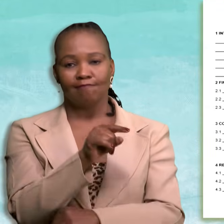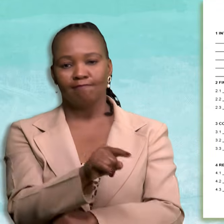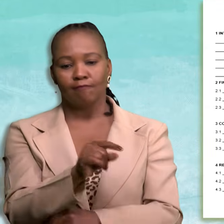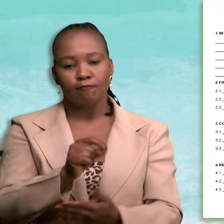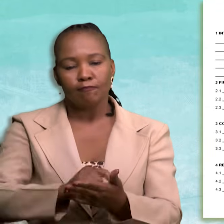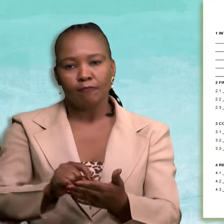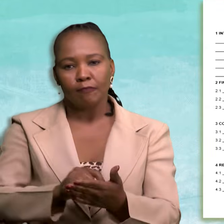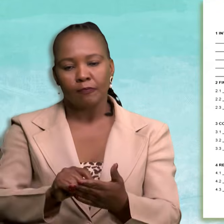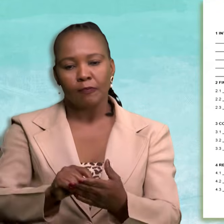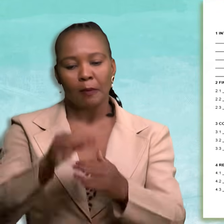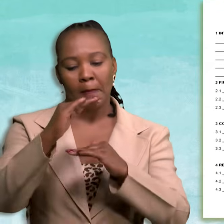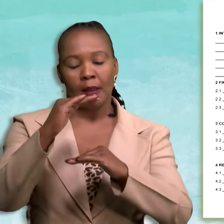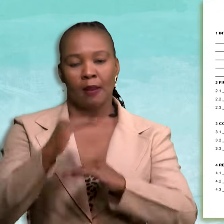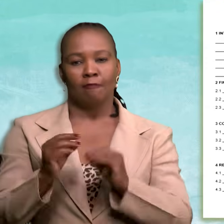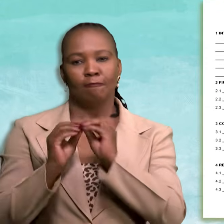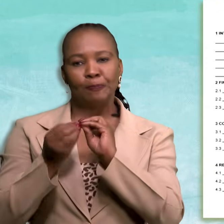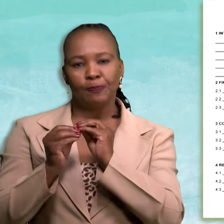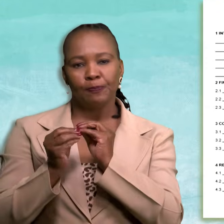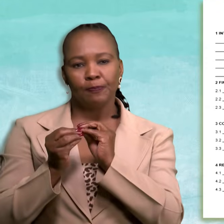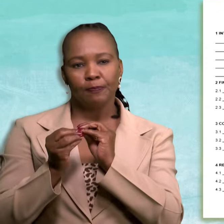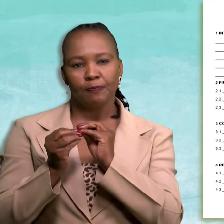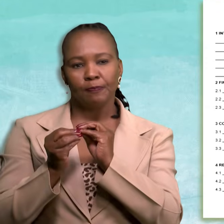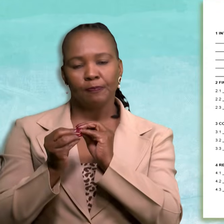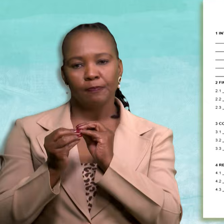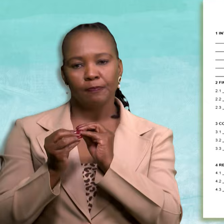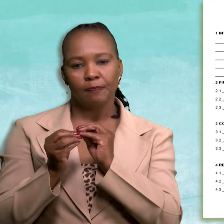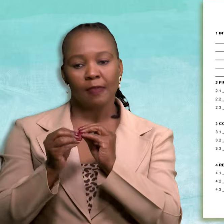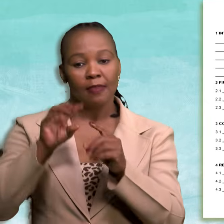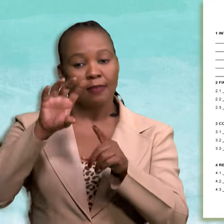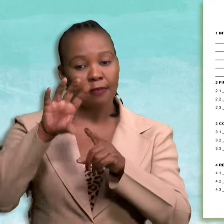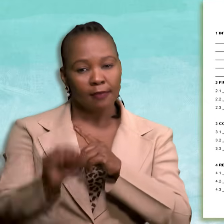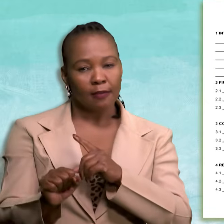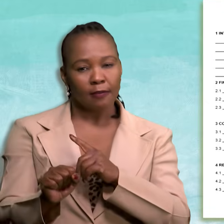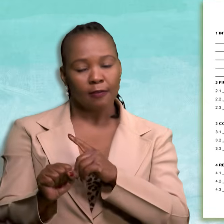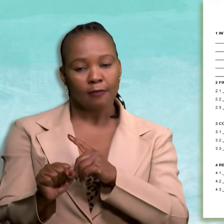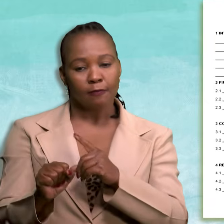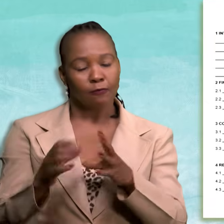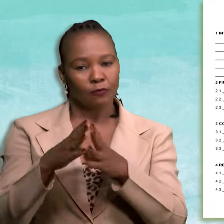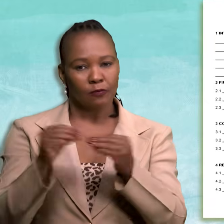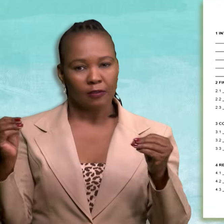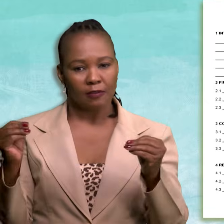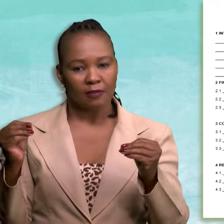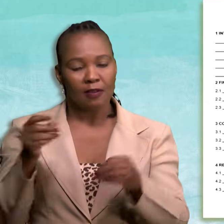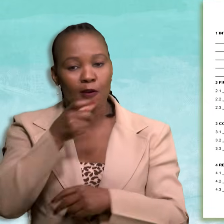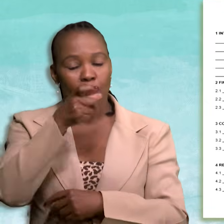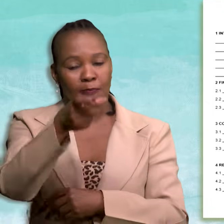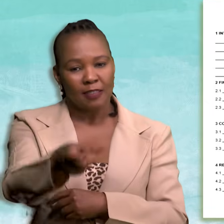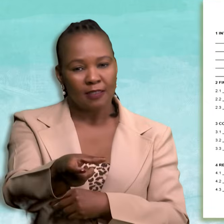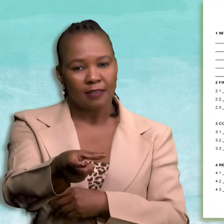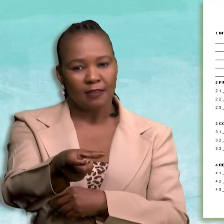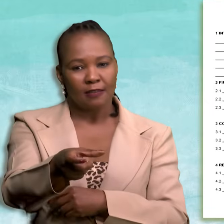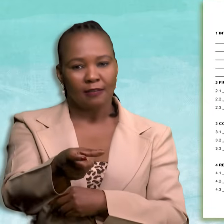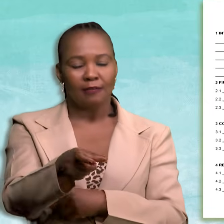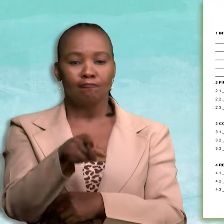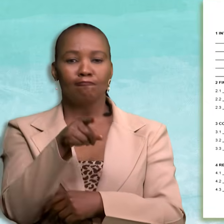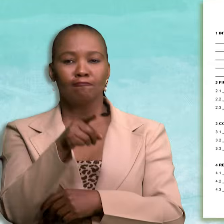introduction, which should be written in paragraph format, the findings, conclusions